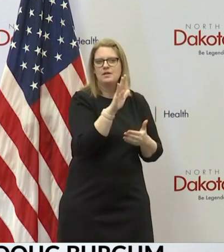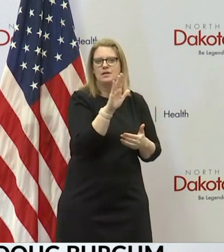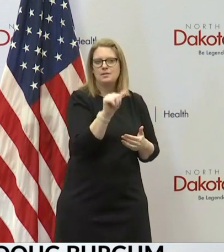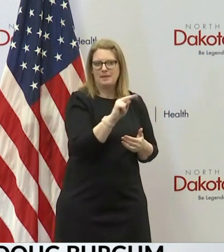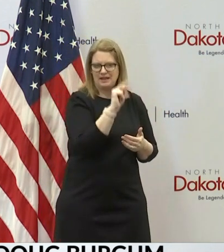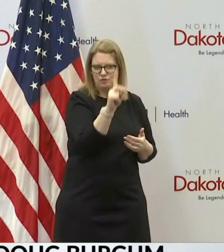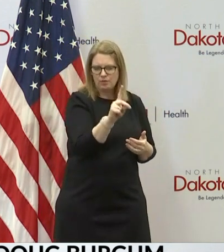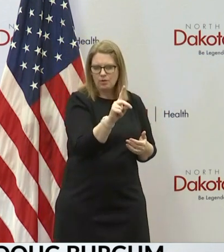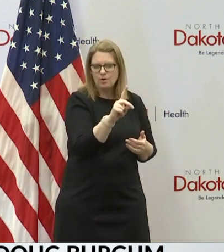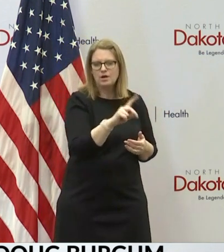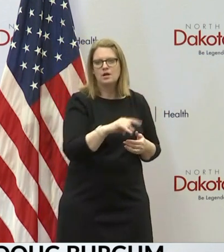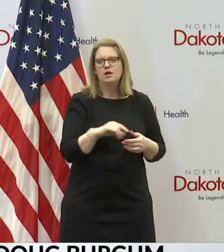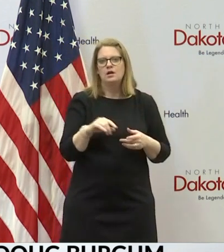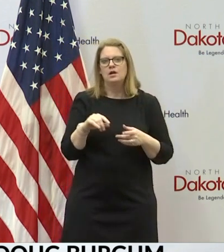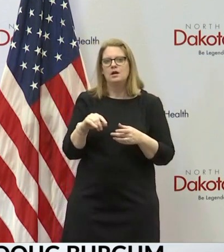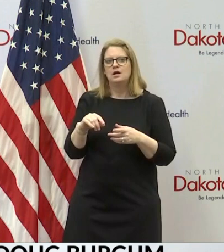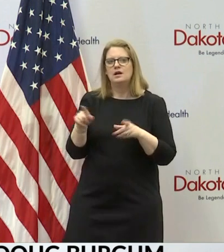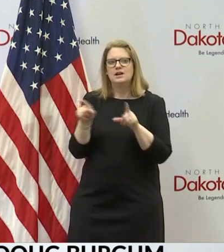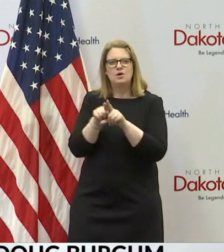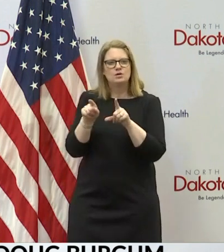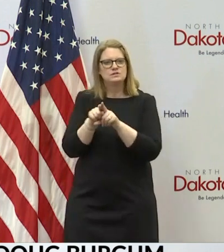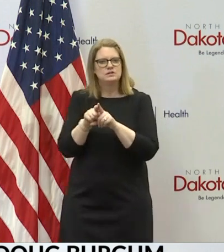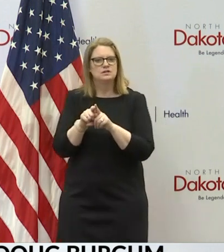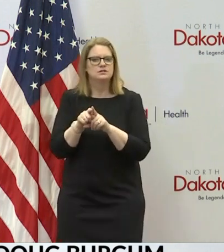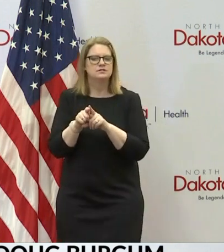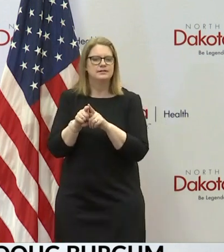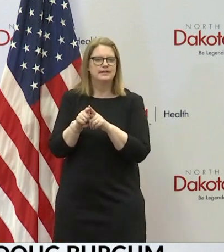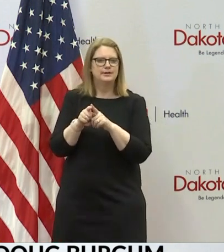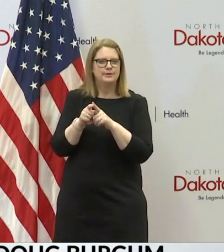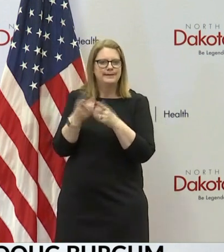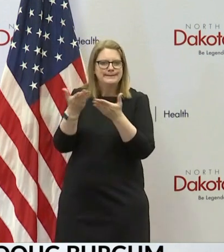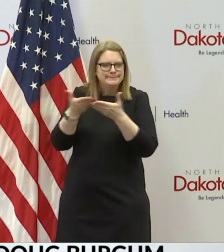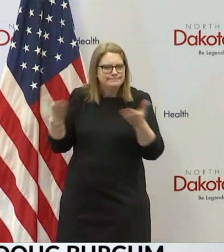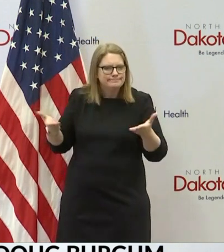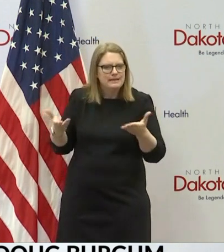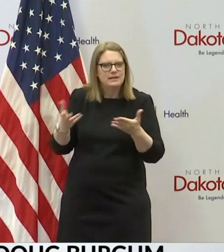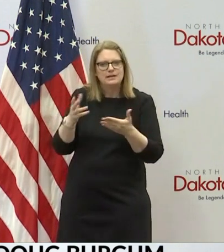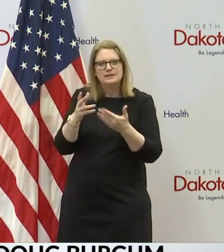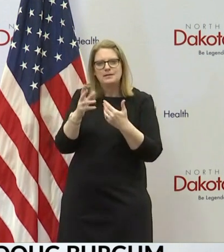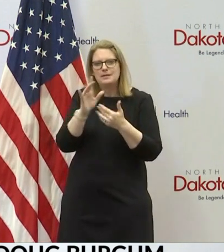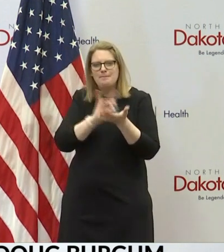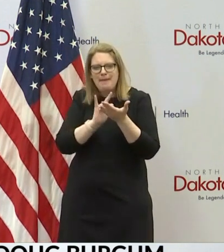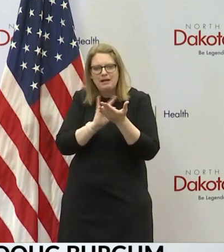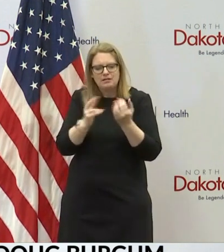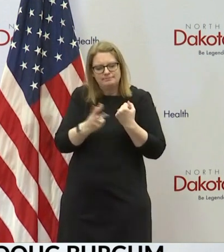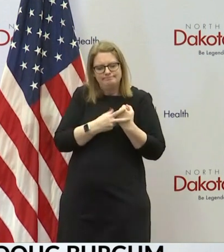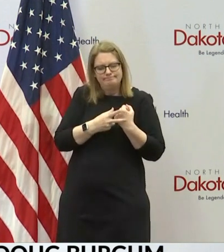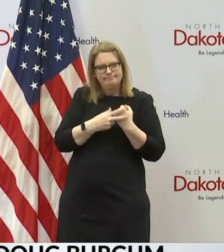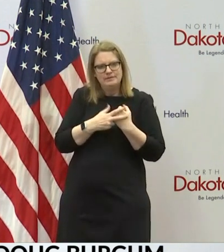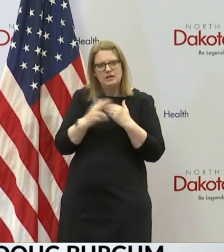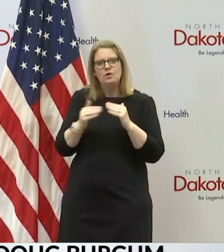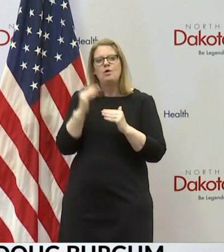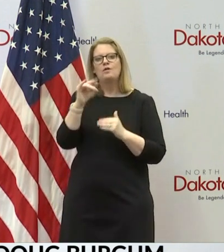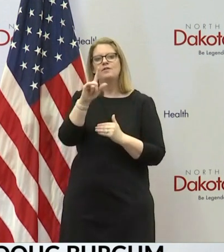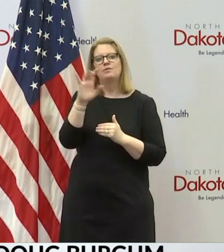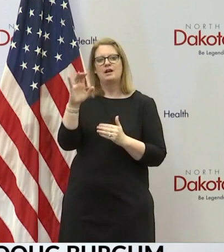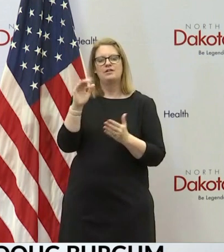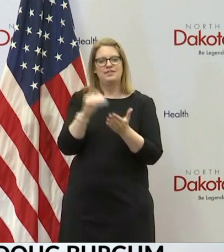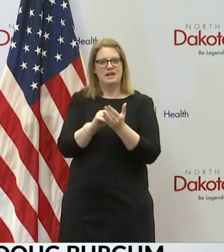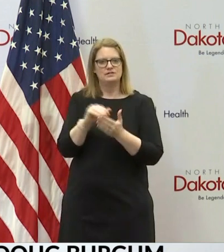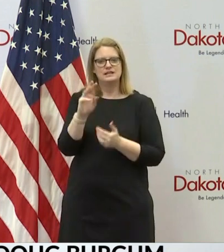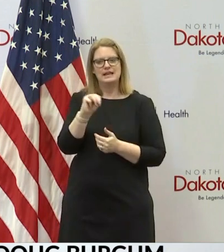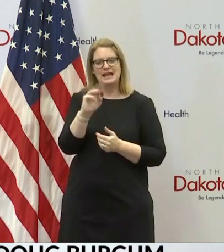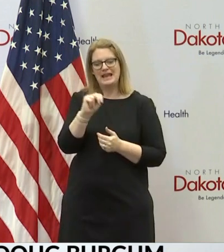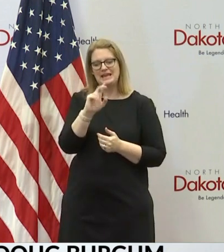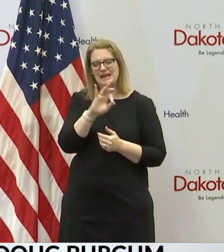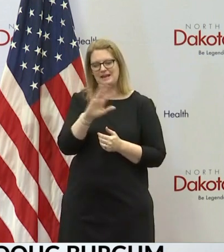then also, just in terms of material for our medical cash, through the federal government, the state has received over 100,000 N95